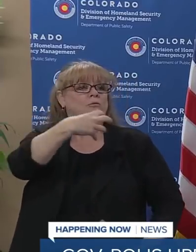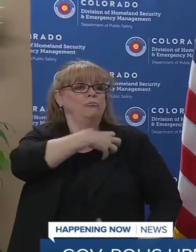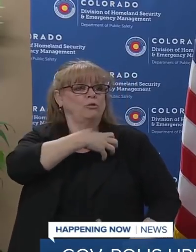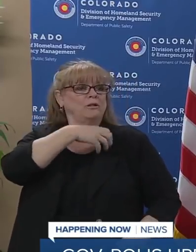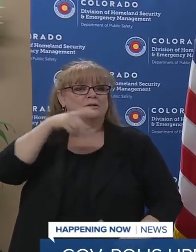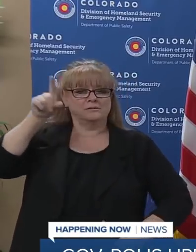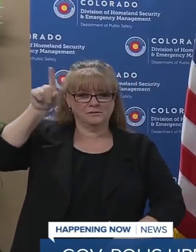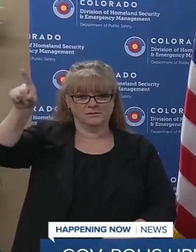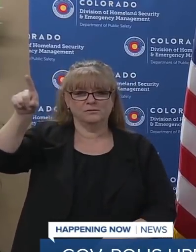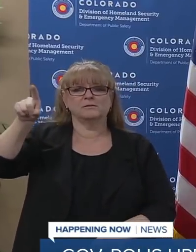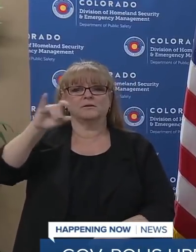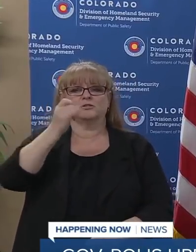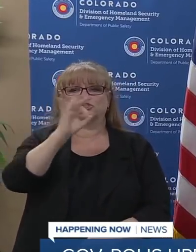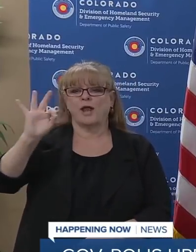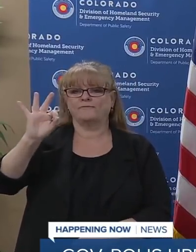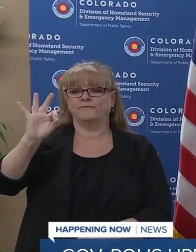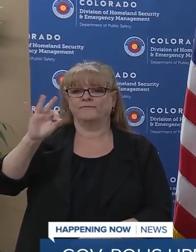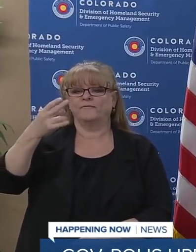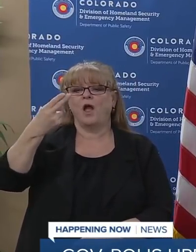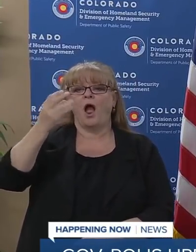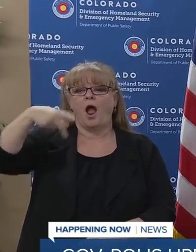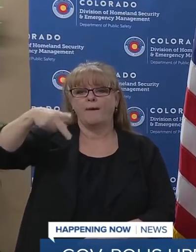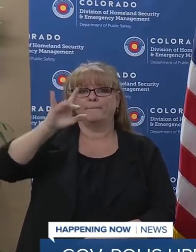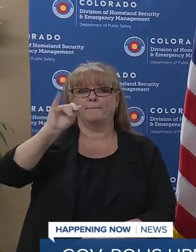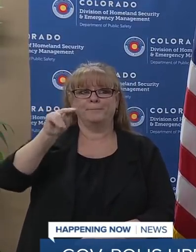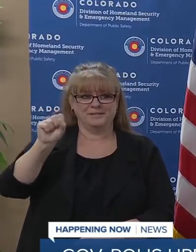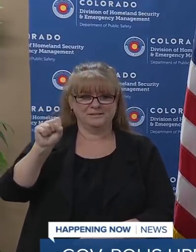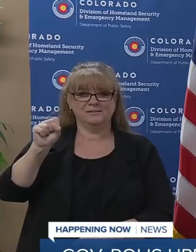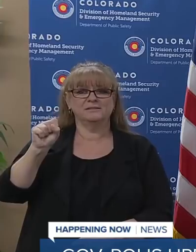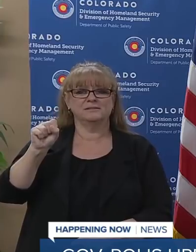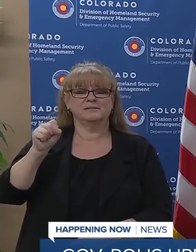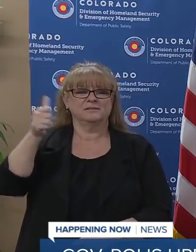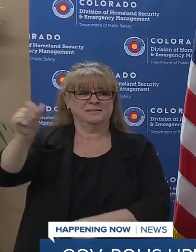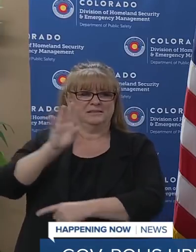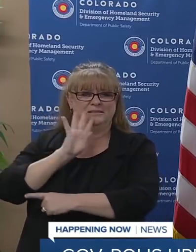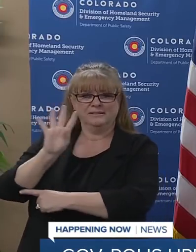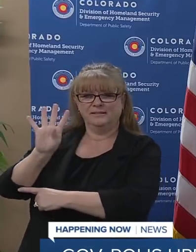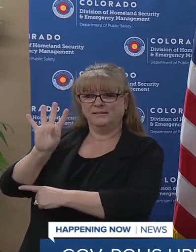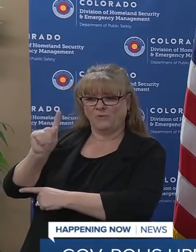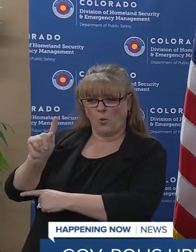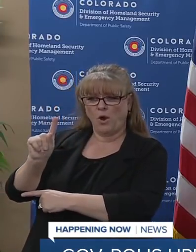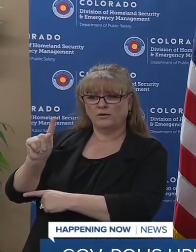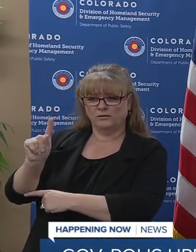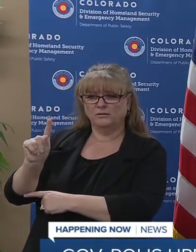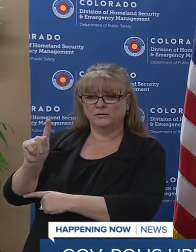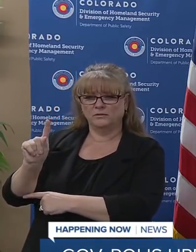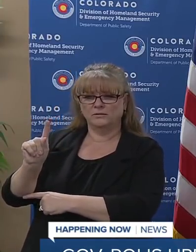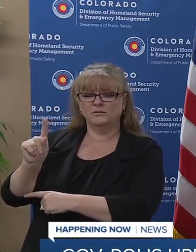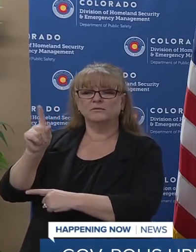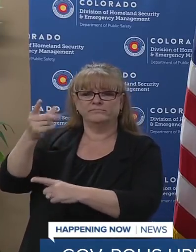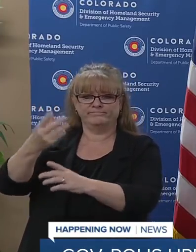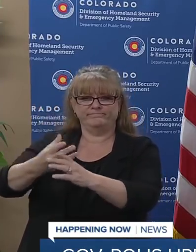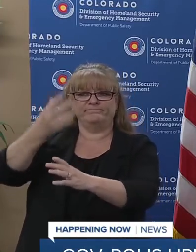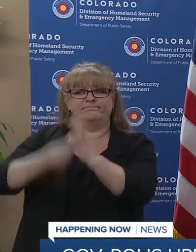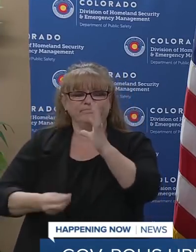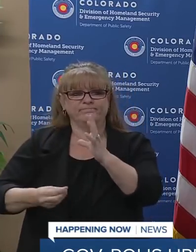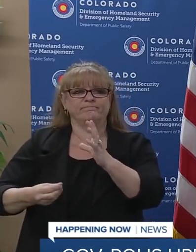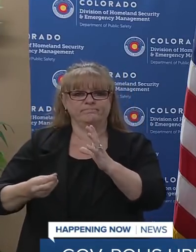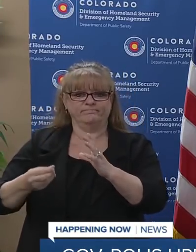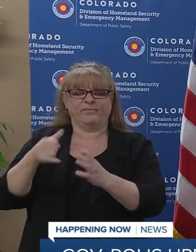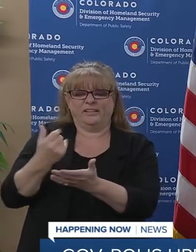41, who died this week of COVID-19. Condolences to Jeff's family and to all the families